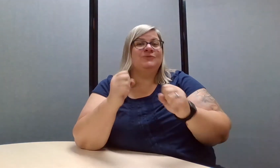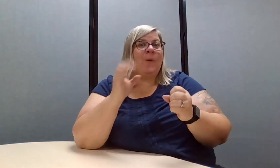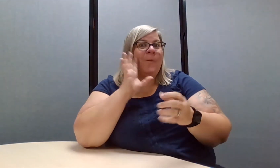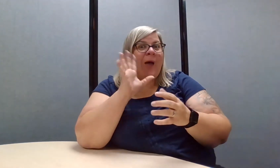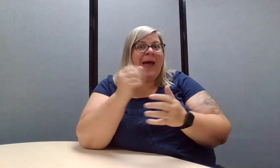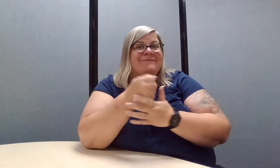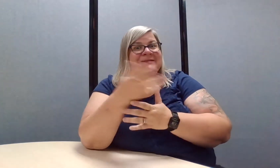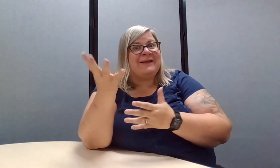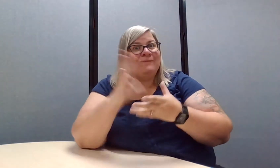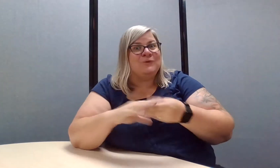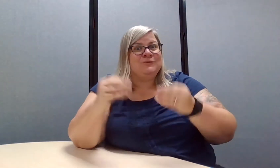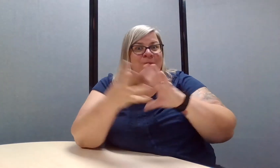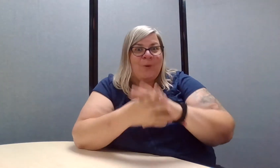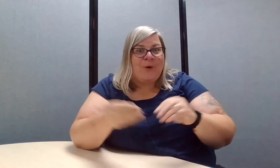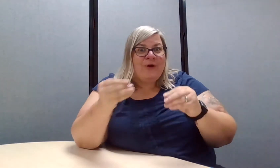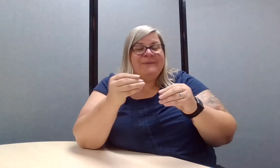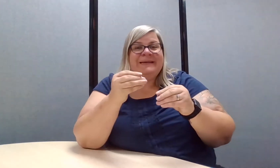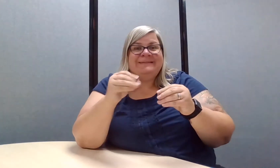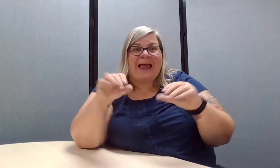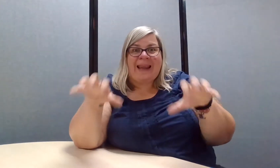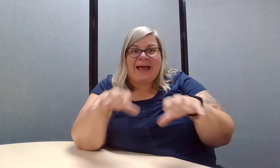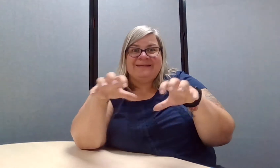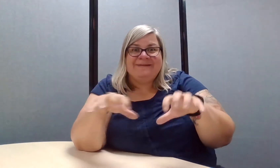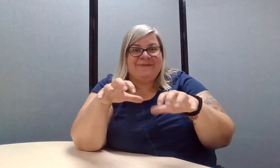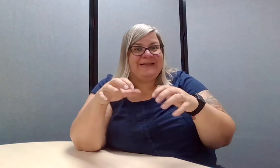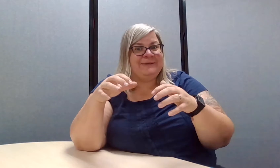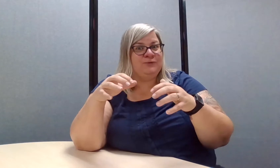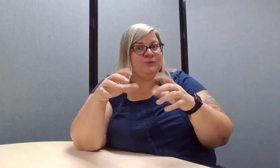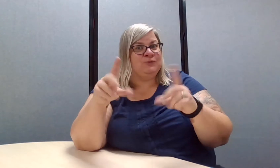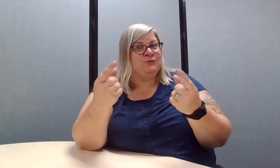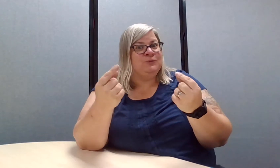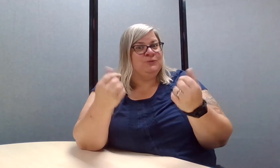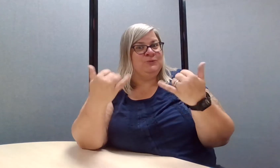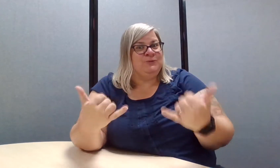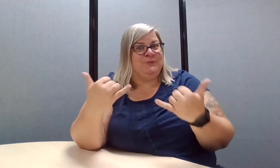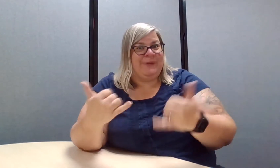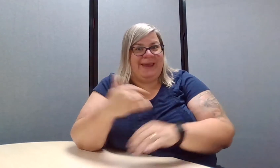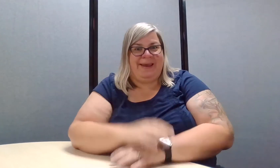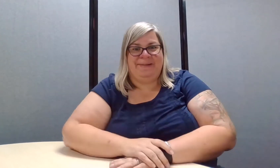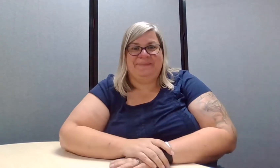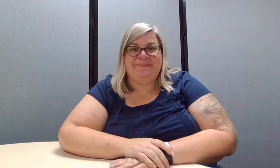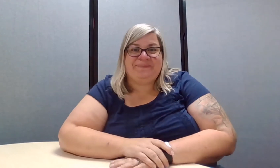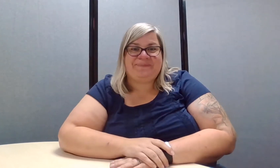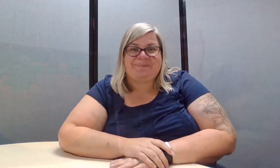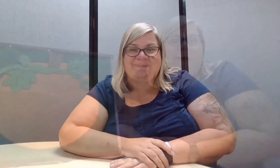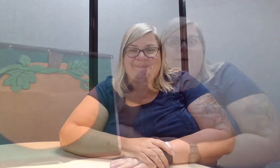That's how an interpreter works. So we have several stories and activities to do today.